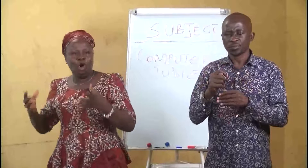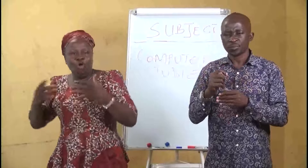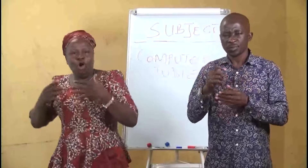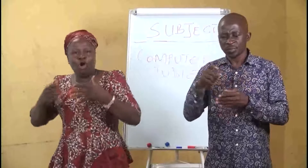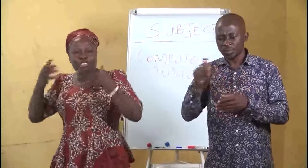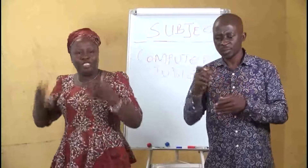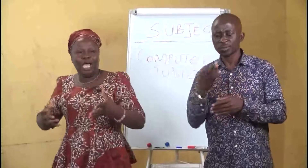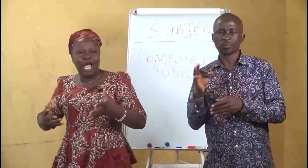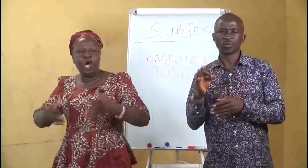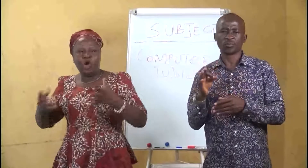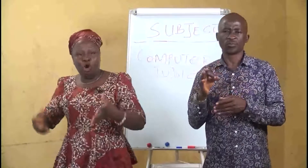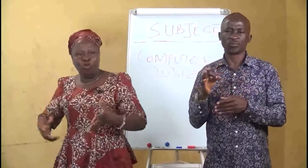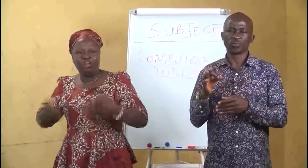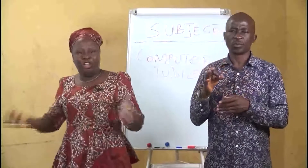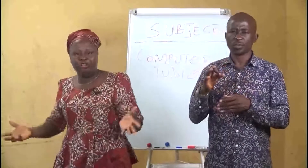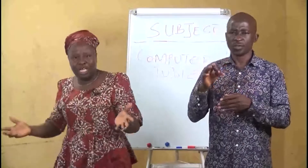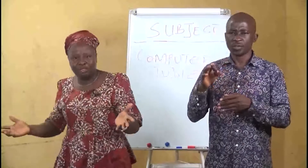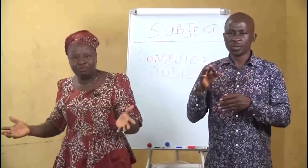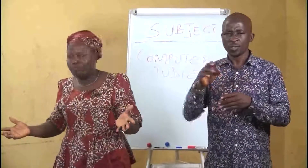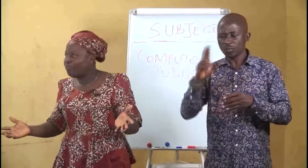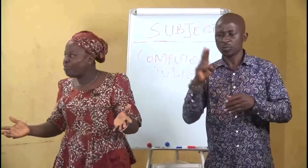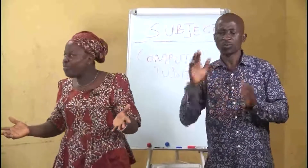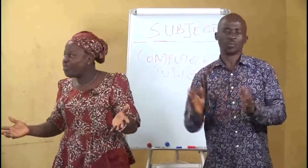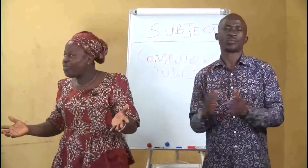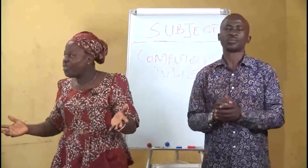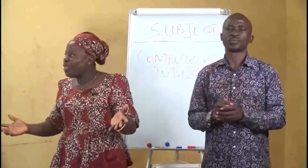need or desire of a user.